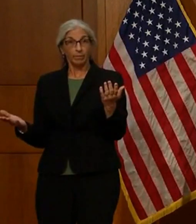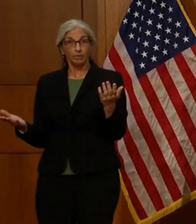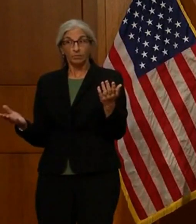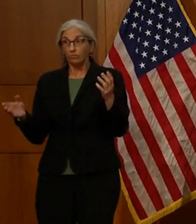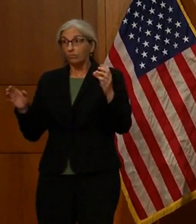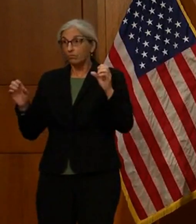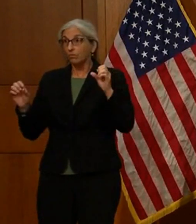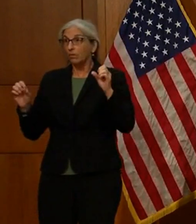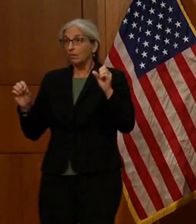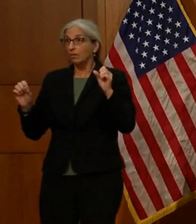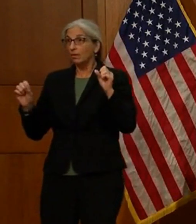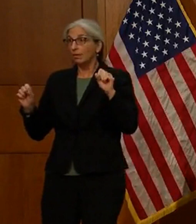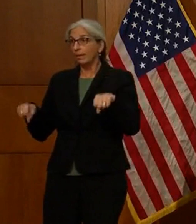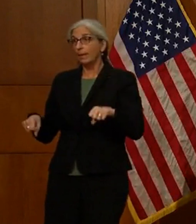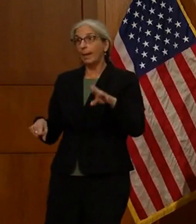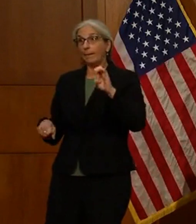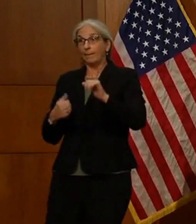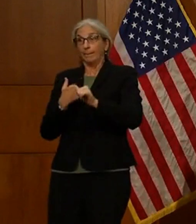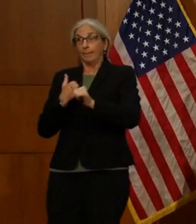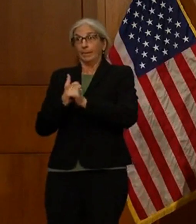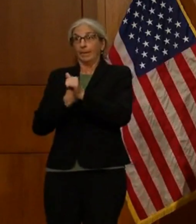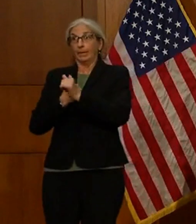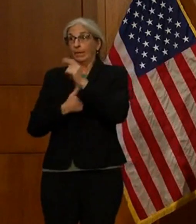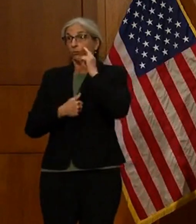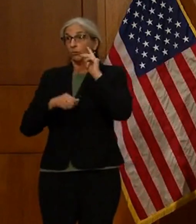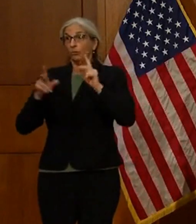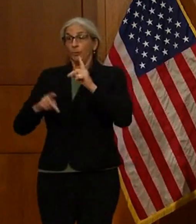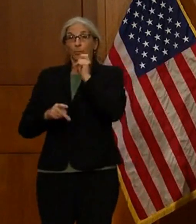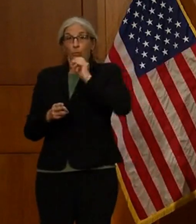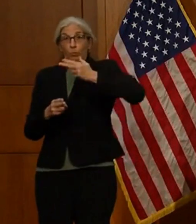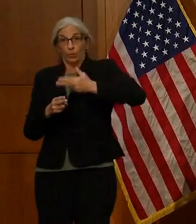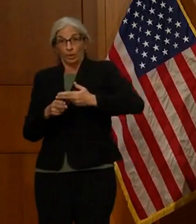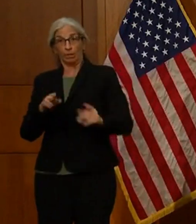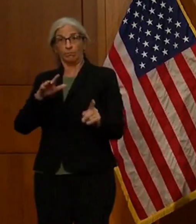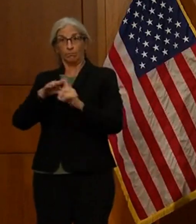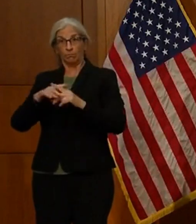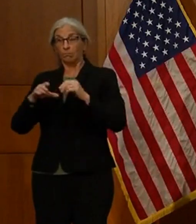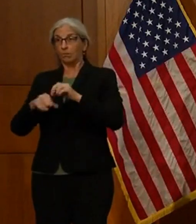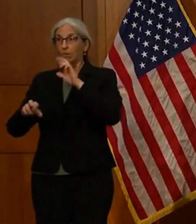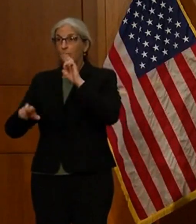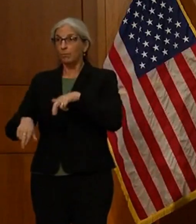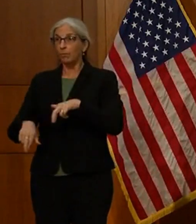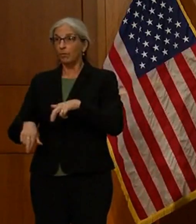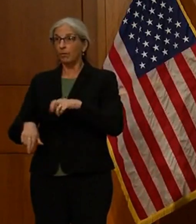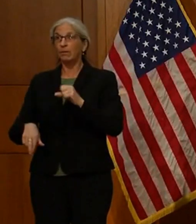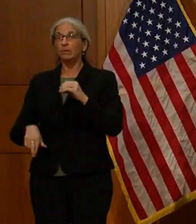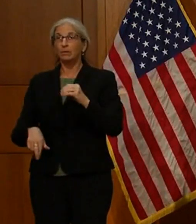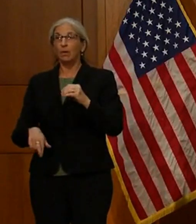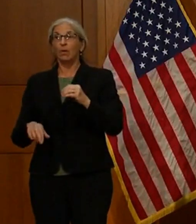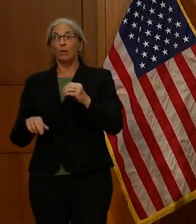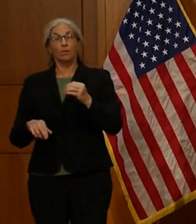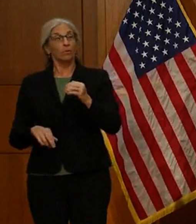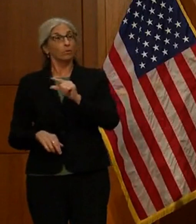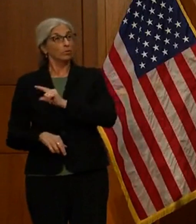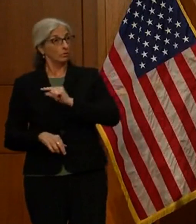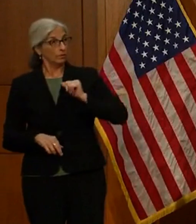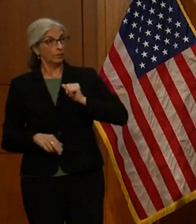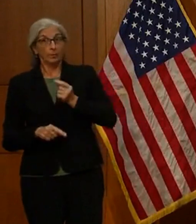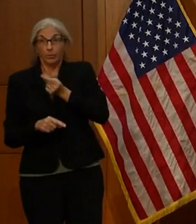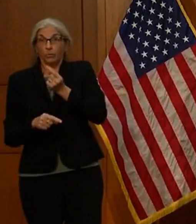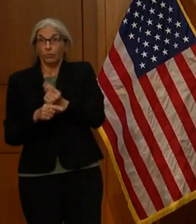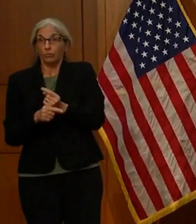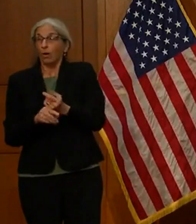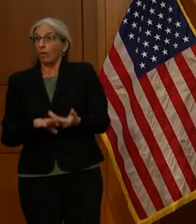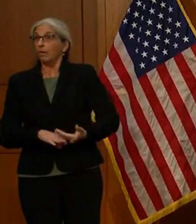safety risks for those who are in those reports. And so I think the legislature was appropriate in their actions previously to make